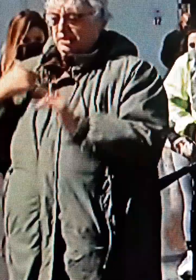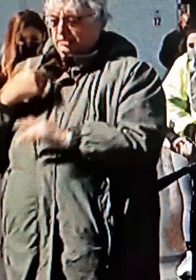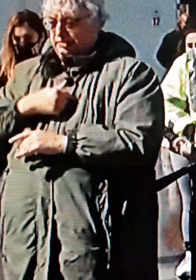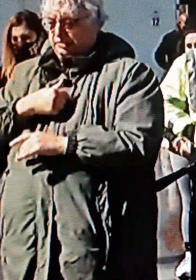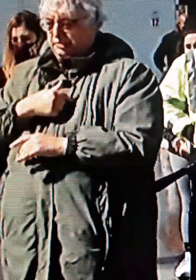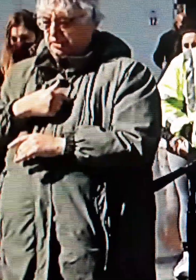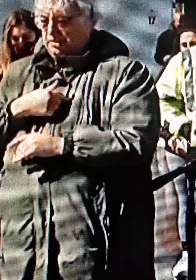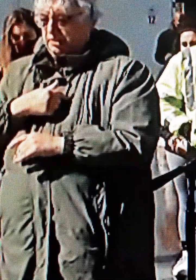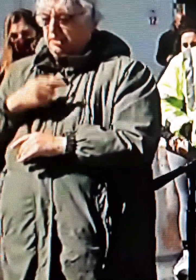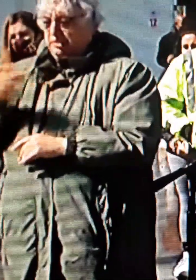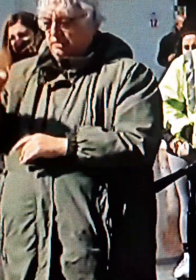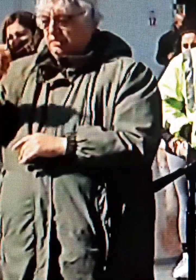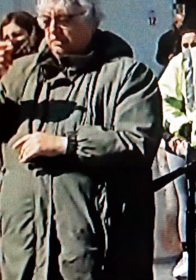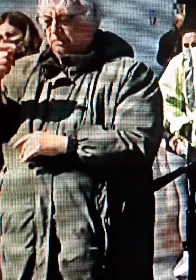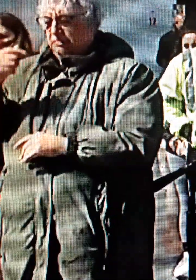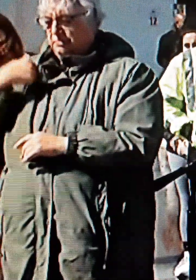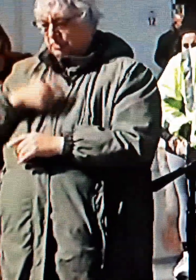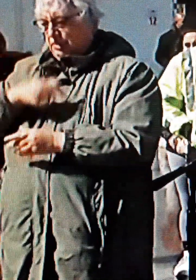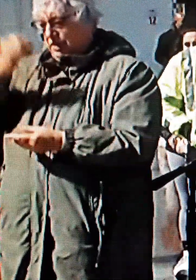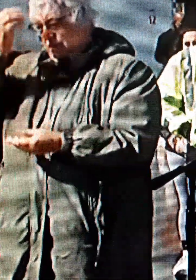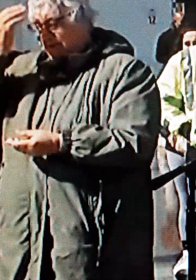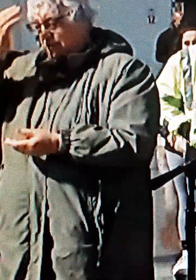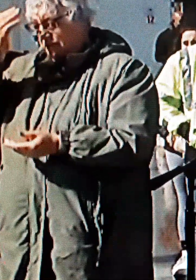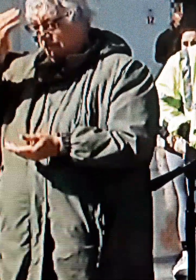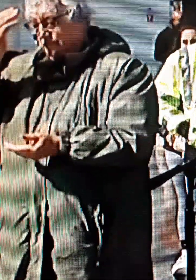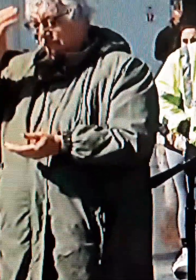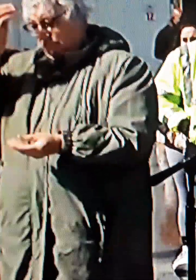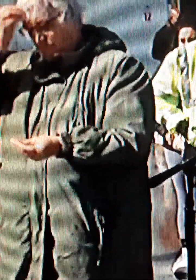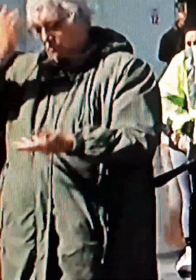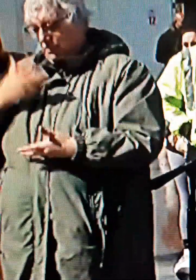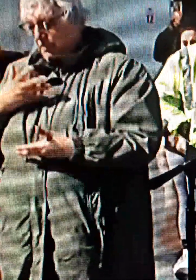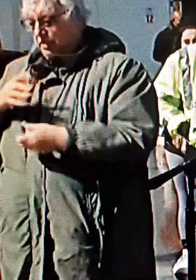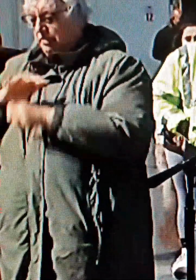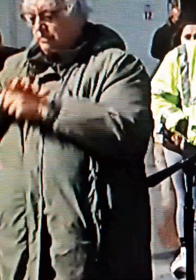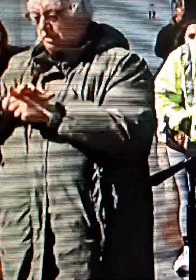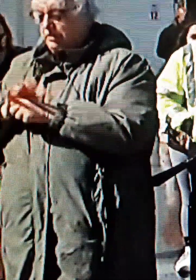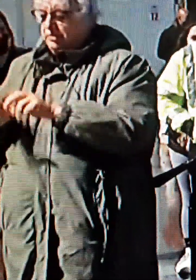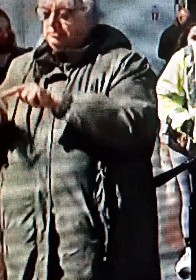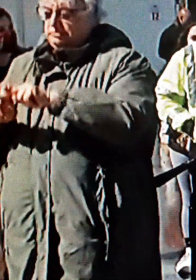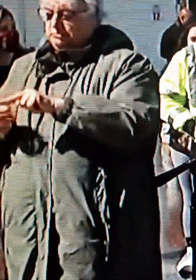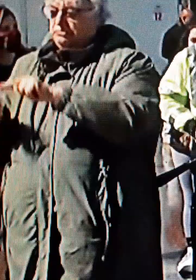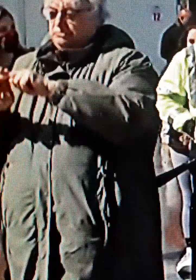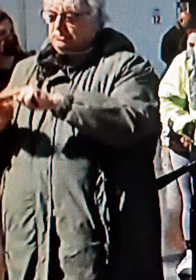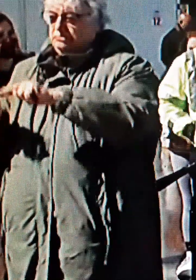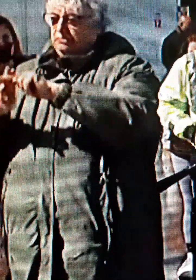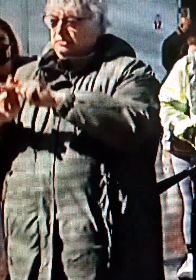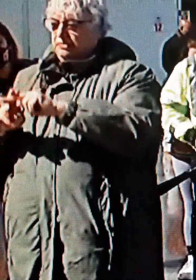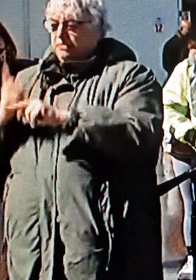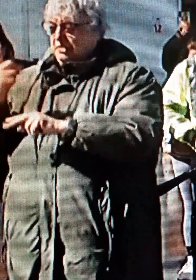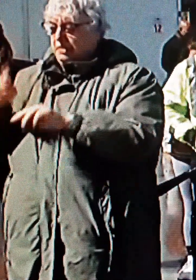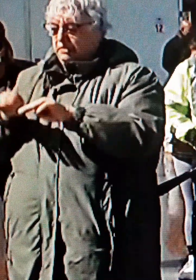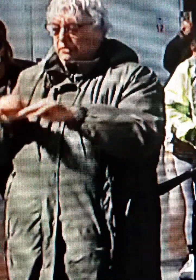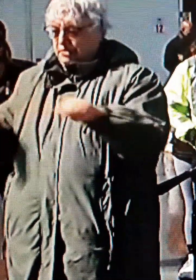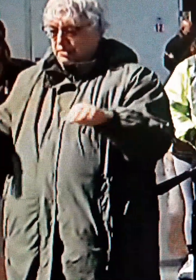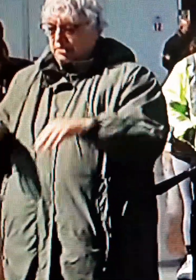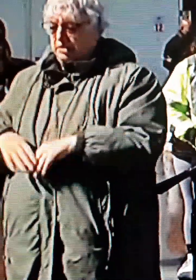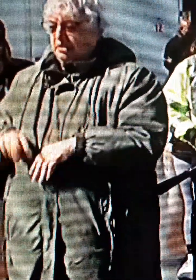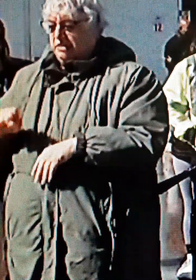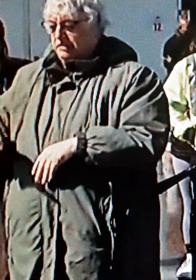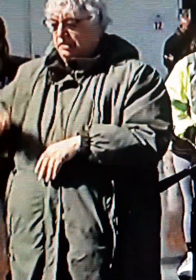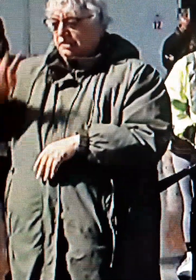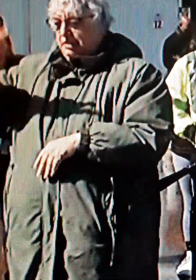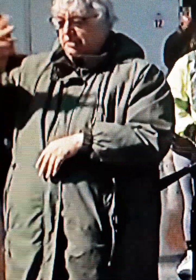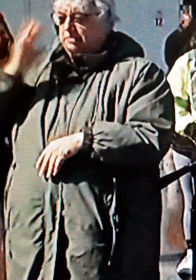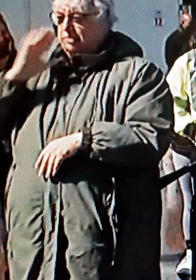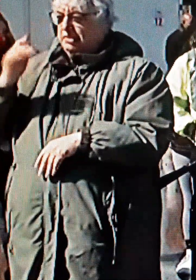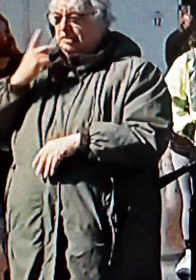us to make sure that you know. What you're going to see as this pressure comes back through the city is that people in one-story homes and first and second story are